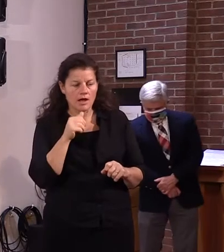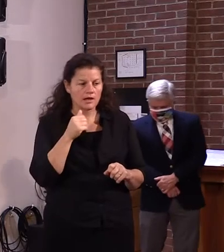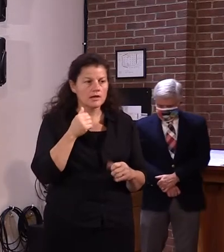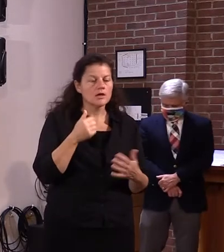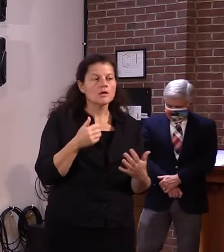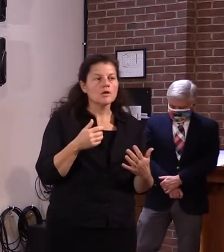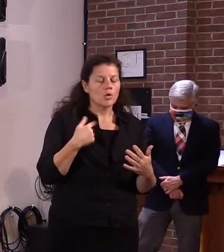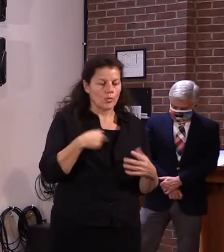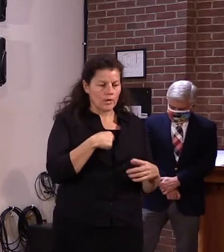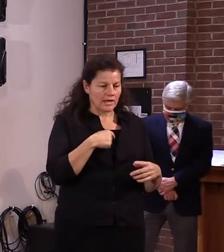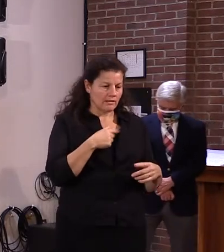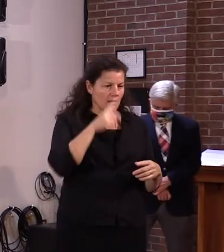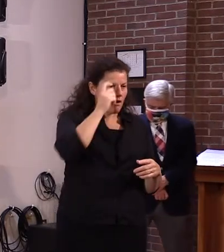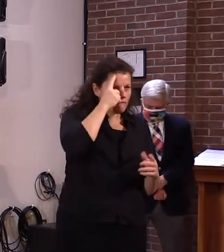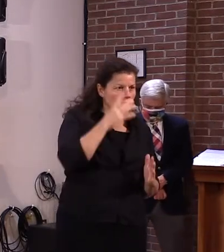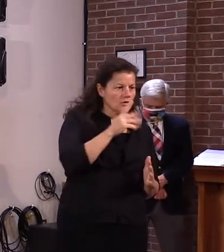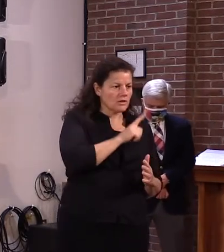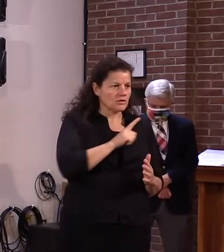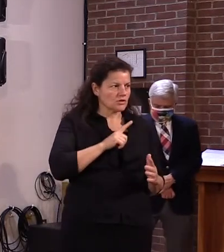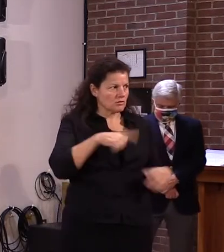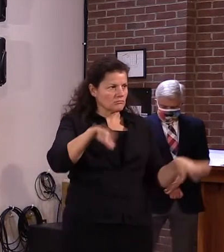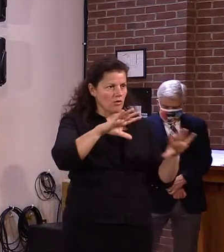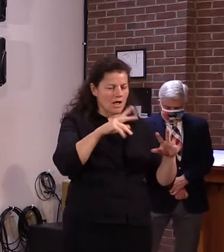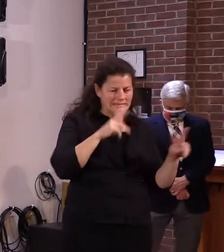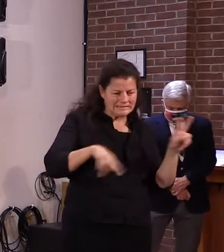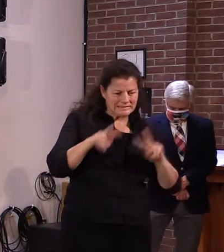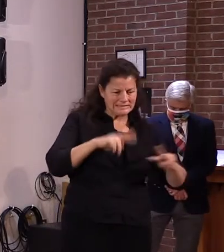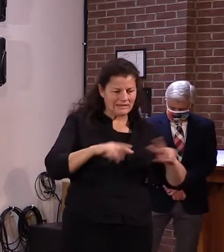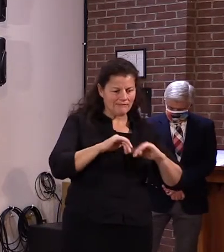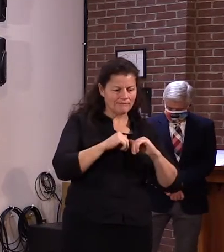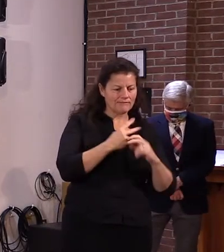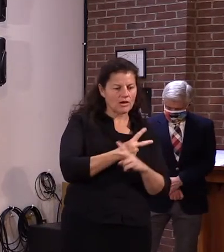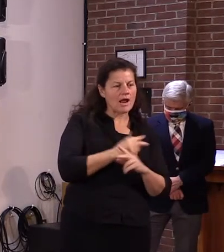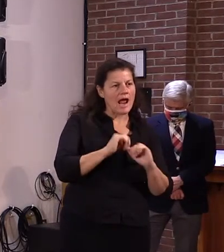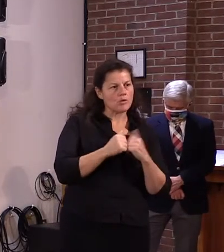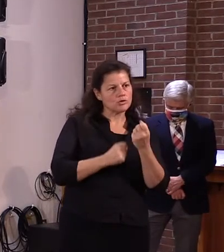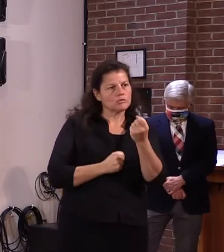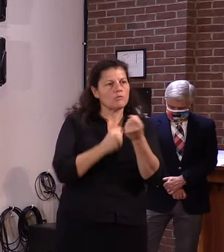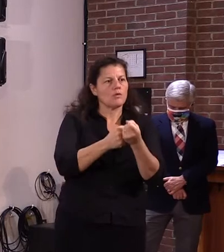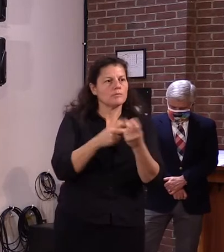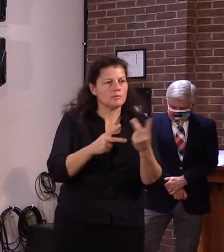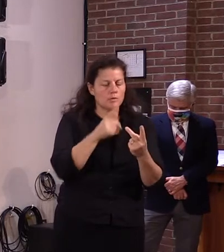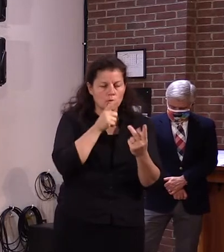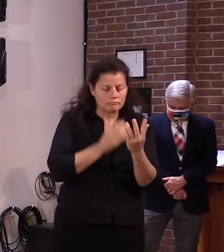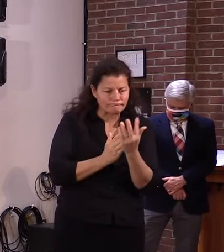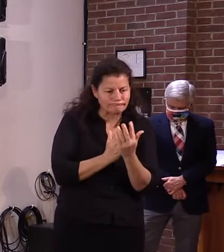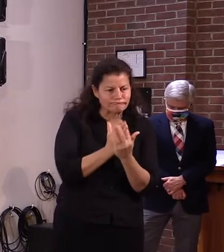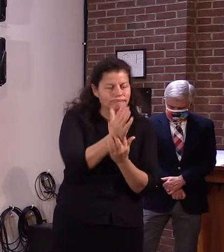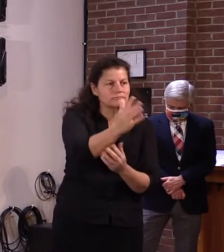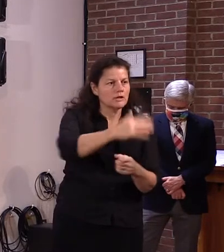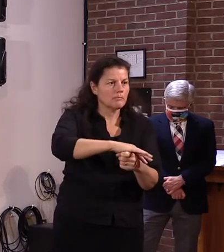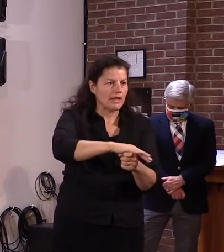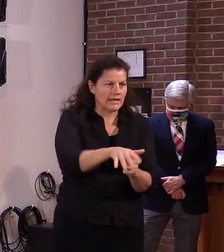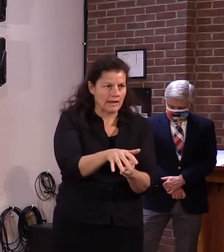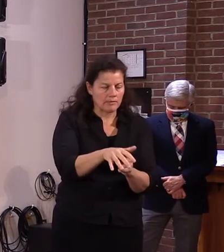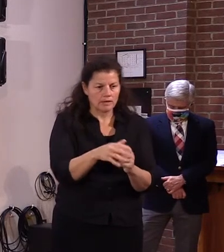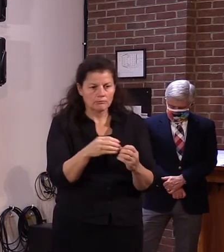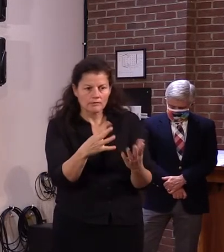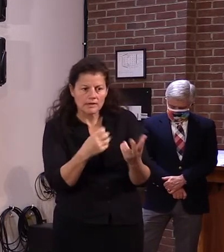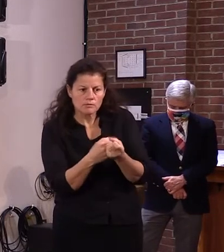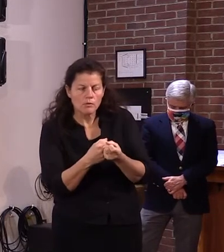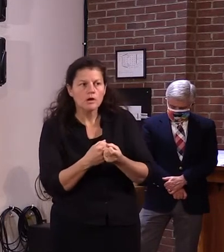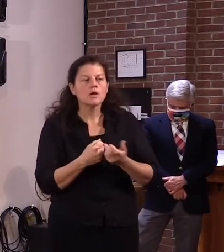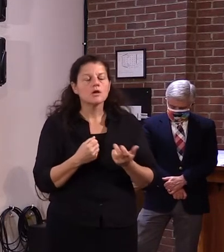ways to support individuals who are going through the pandemic, and have provided